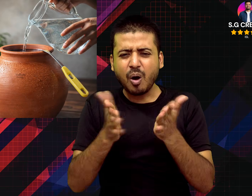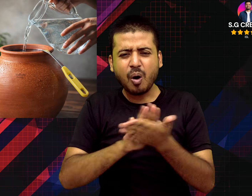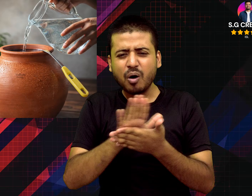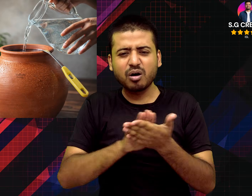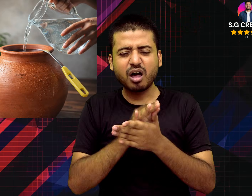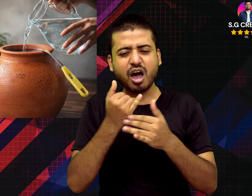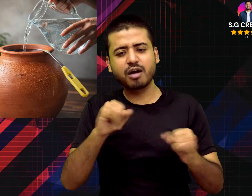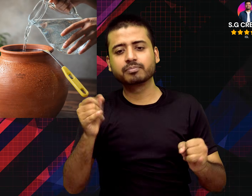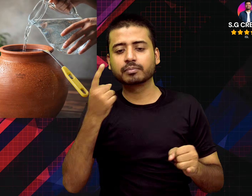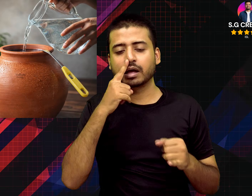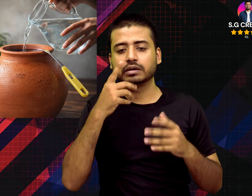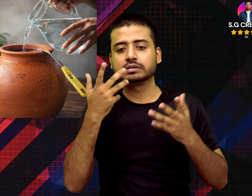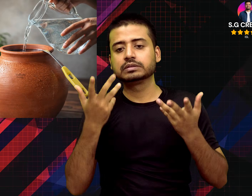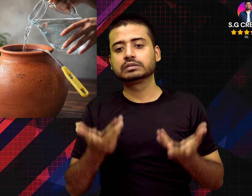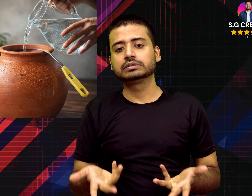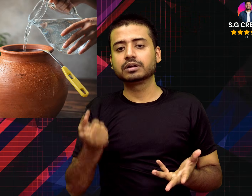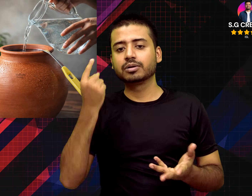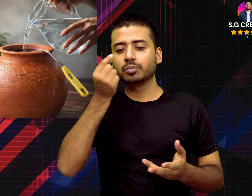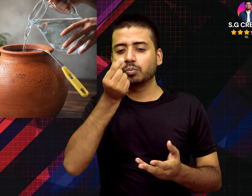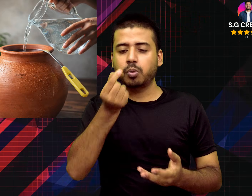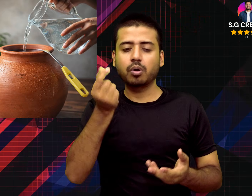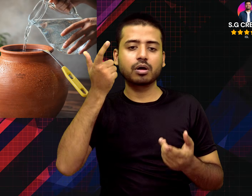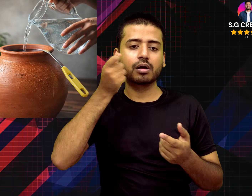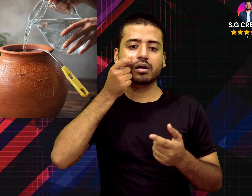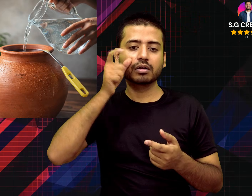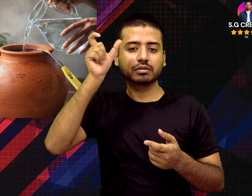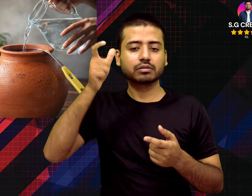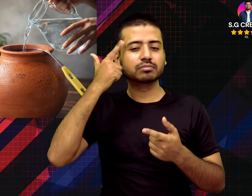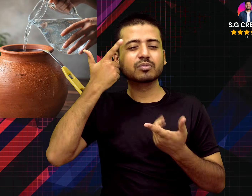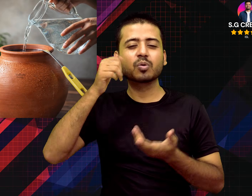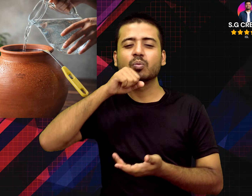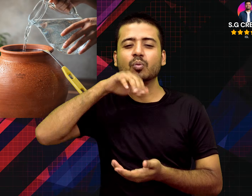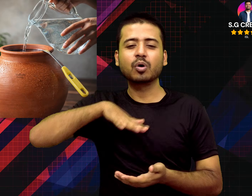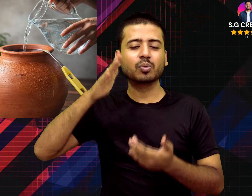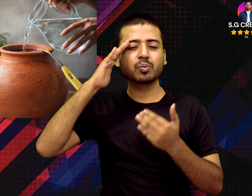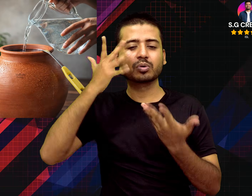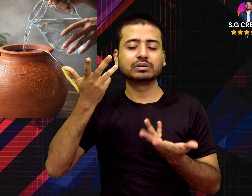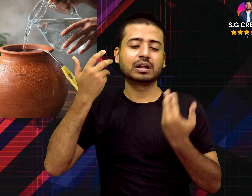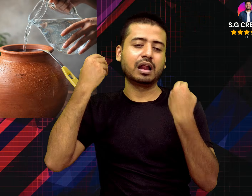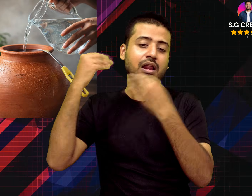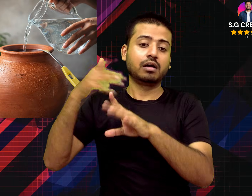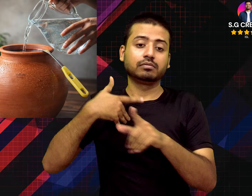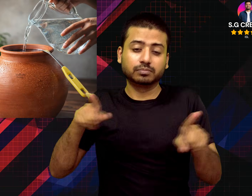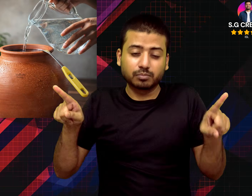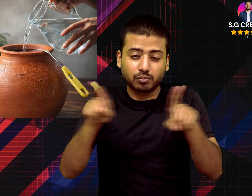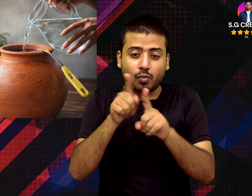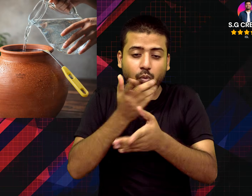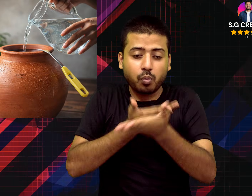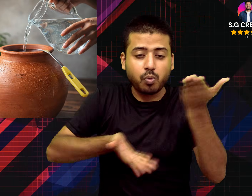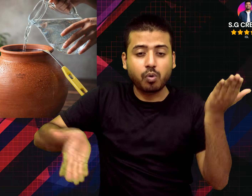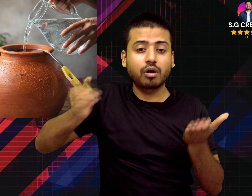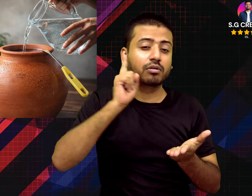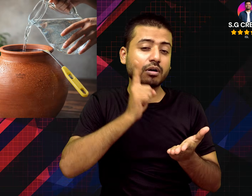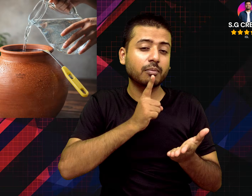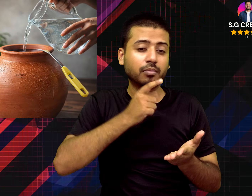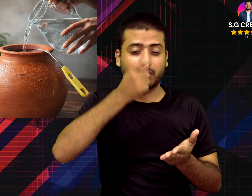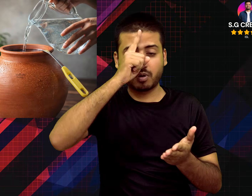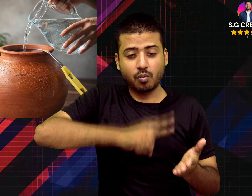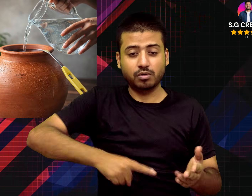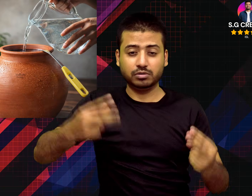stainless steel or glass vessel where bacteria sit on a smooth, impermeable surface, the bacteria on an earthen pot migrate into